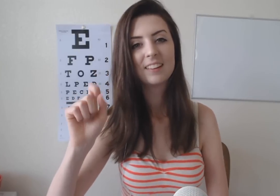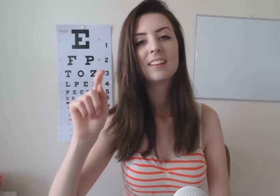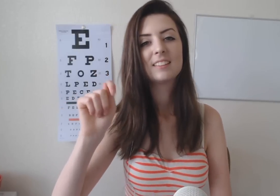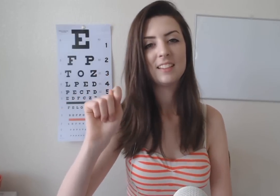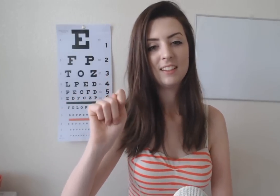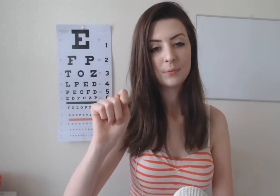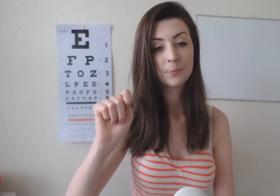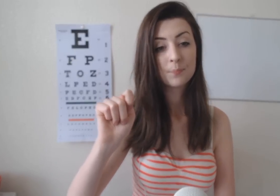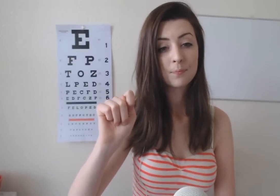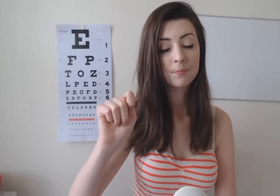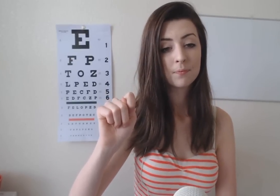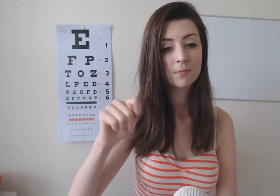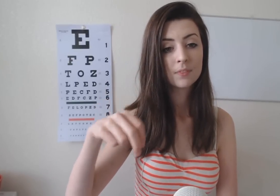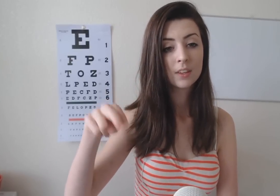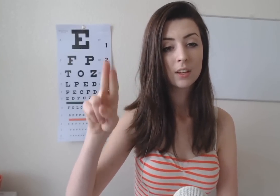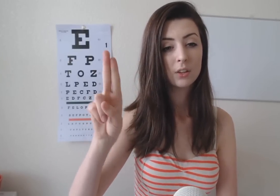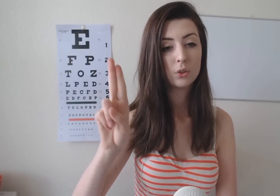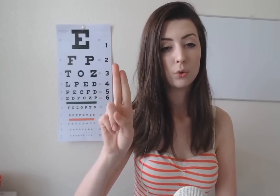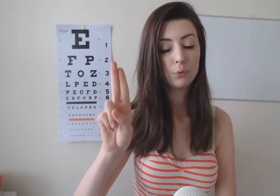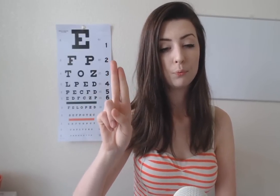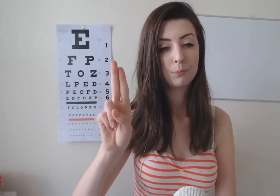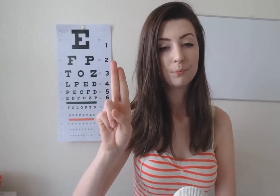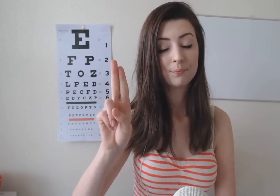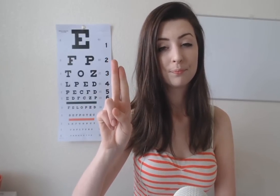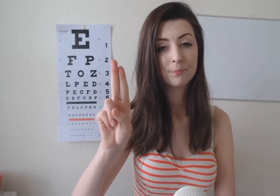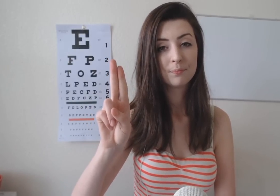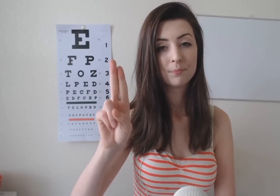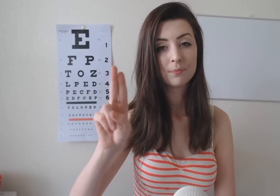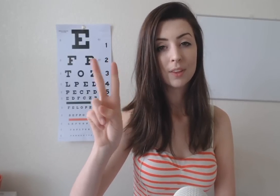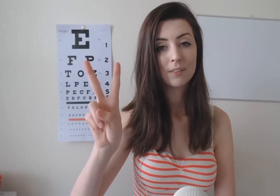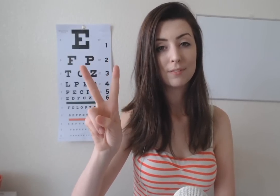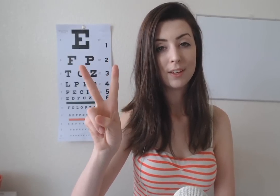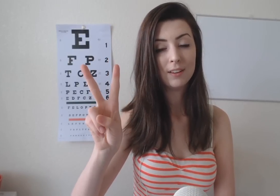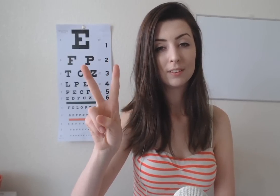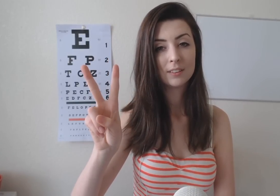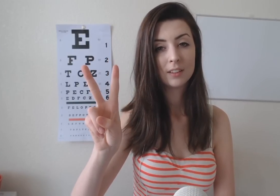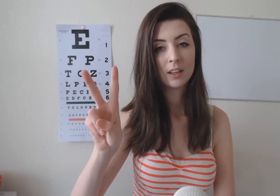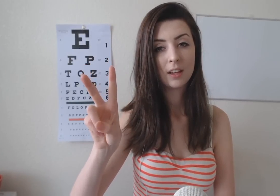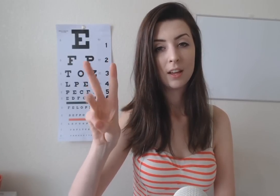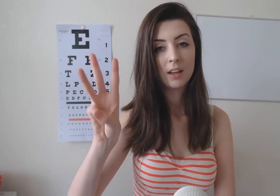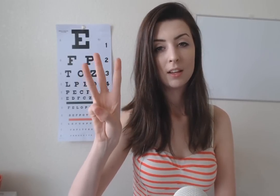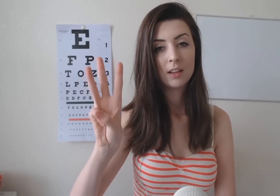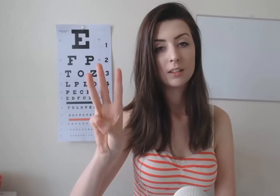T, U, V, W,